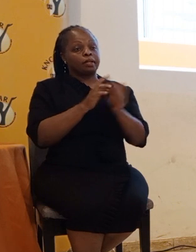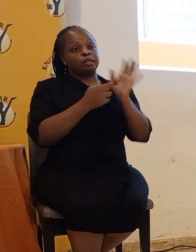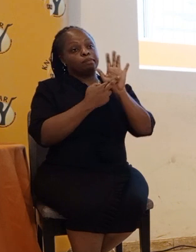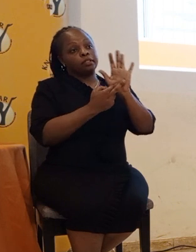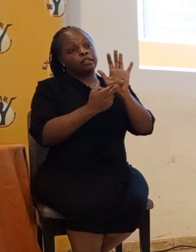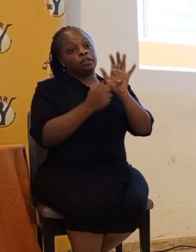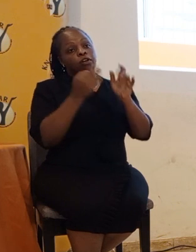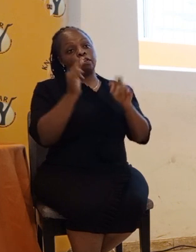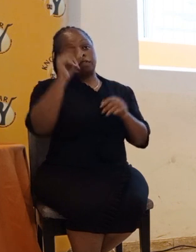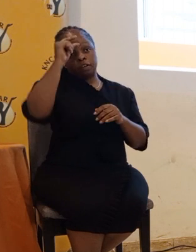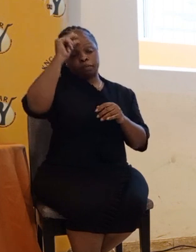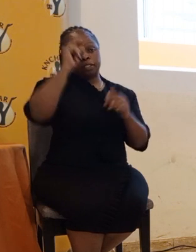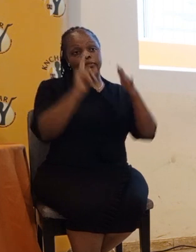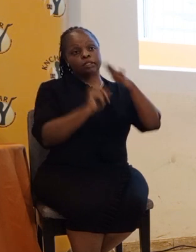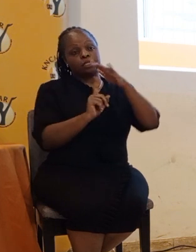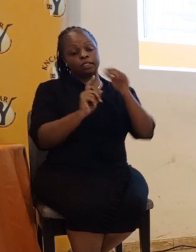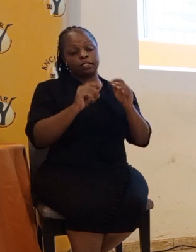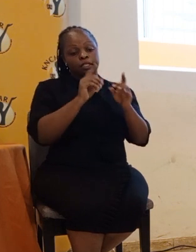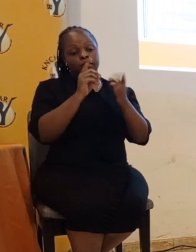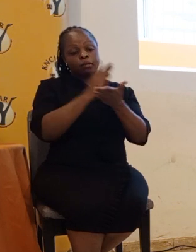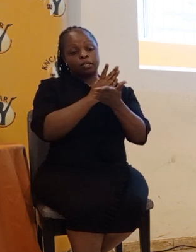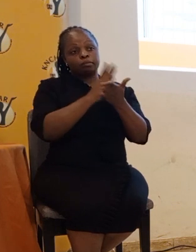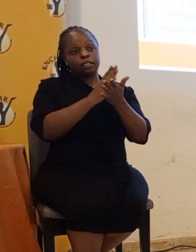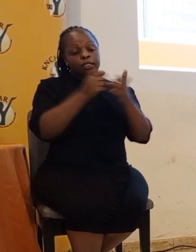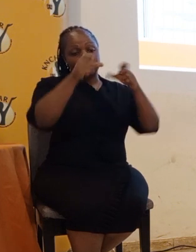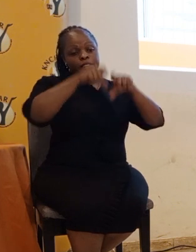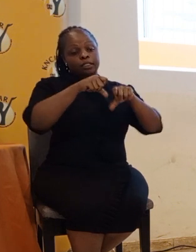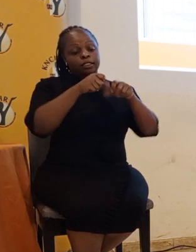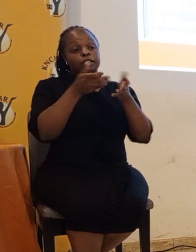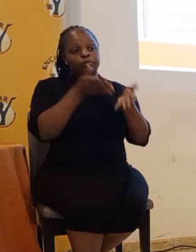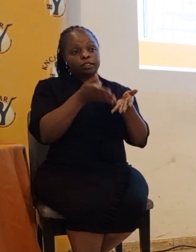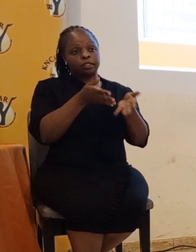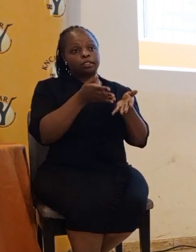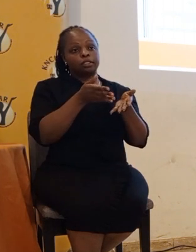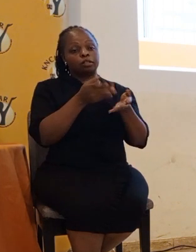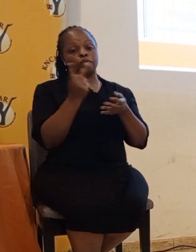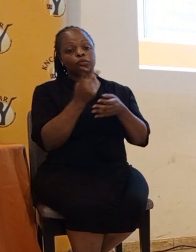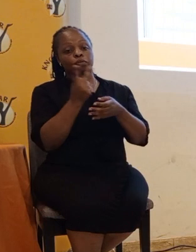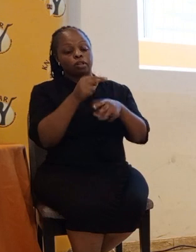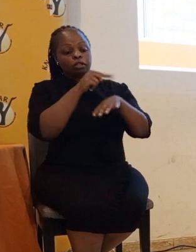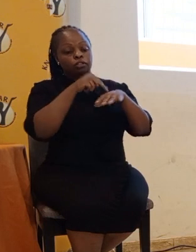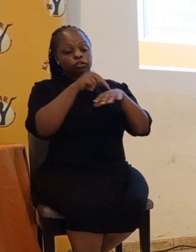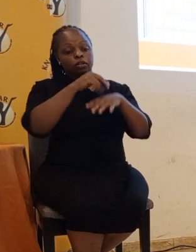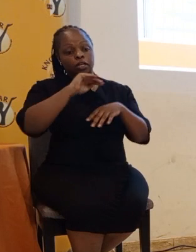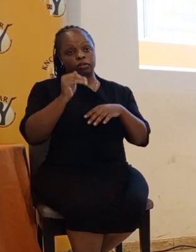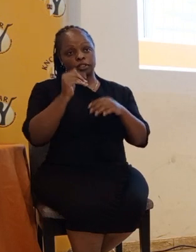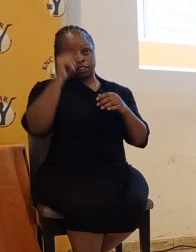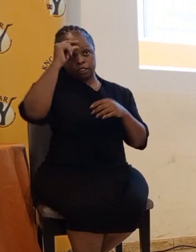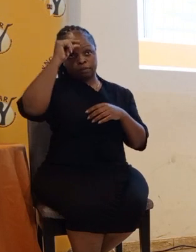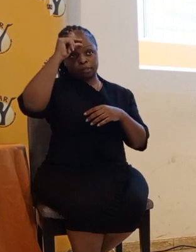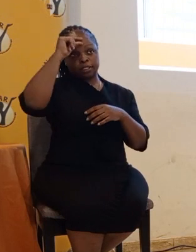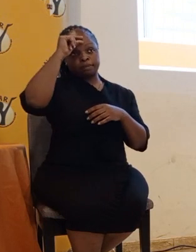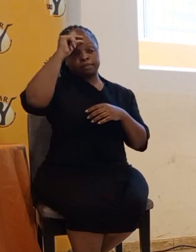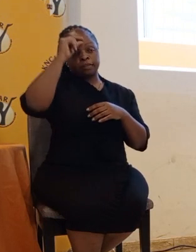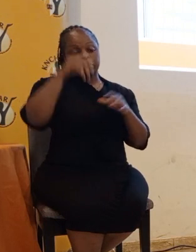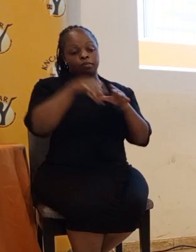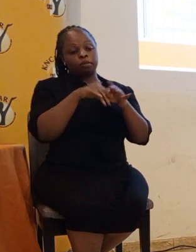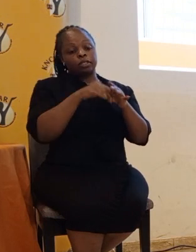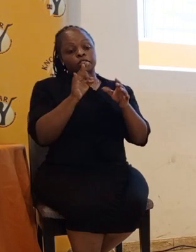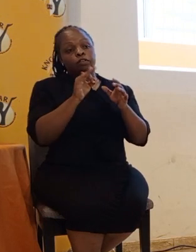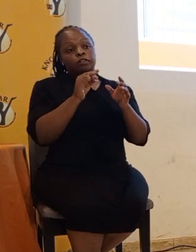representatives of government ministries, departments and agencies present, both national and county government, members